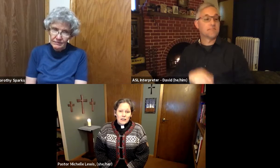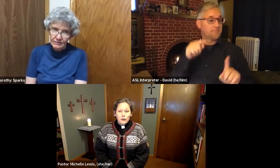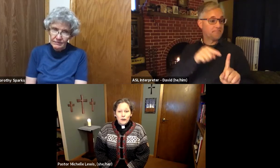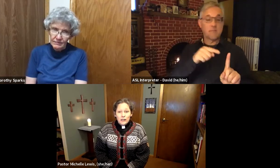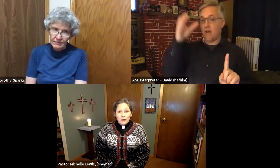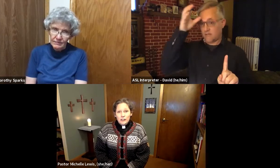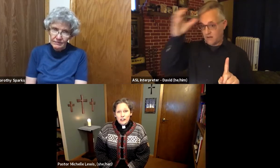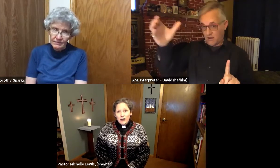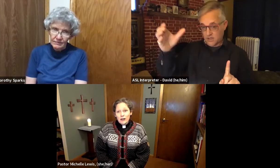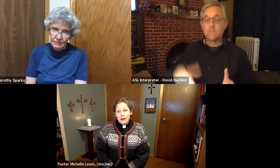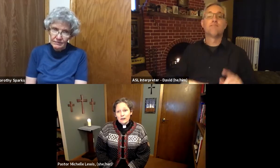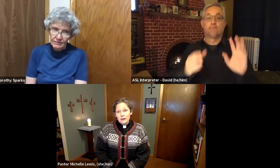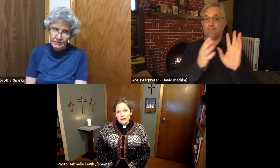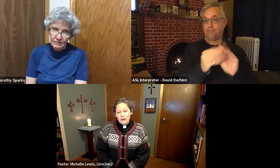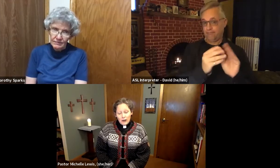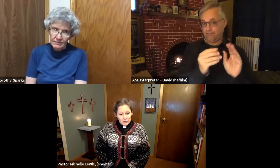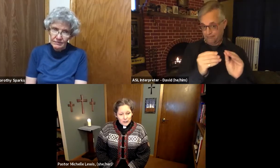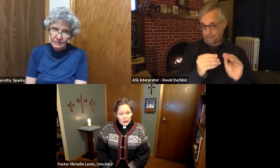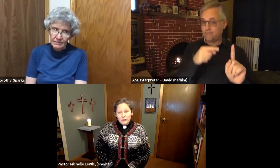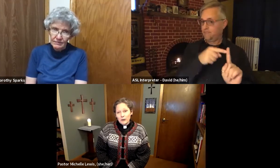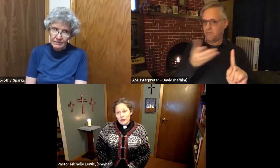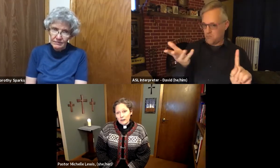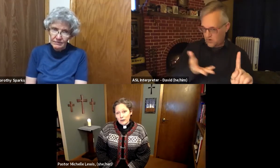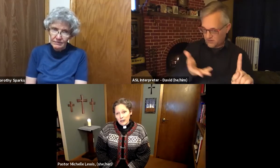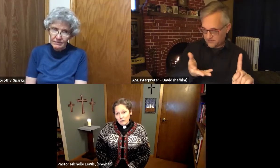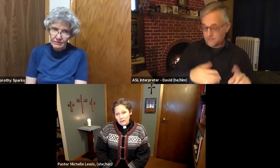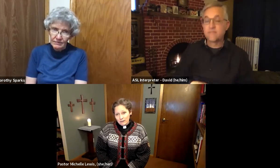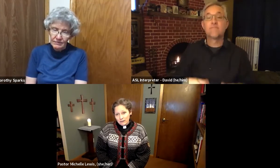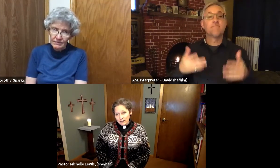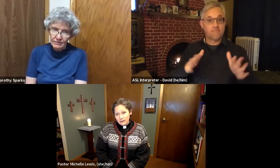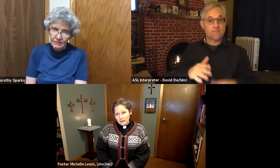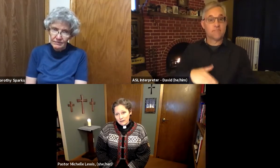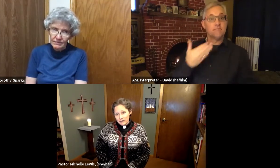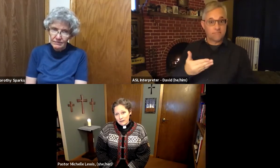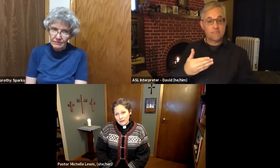And then Dorothy will share the Psalm 23.